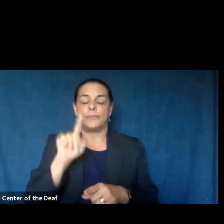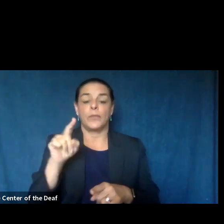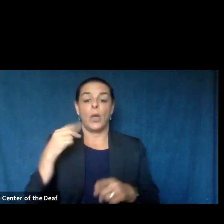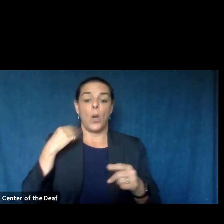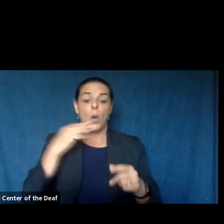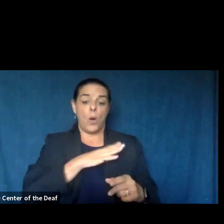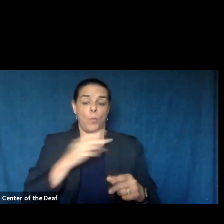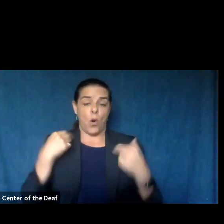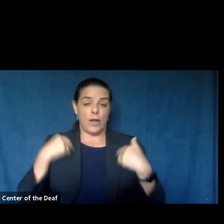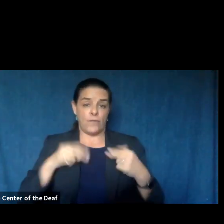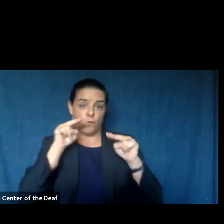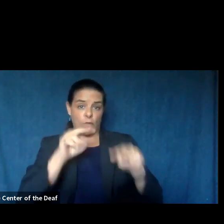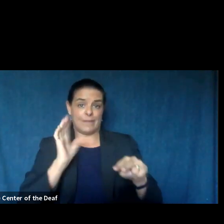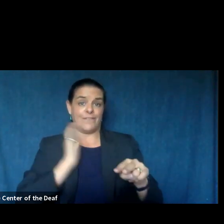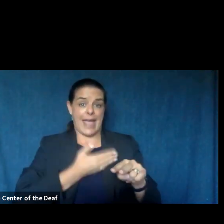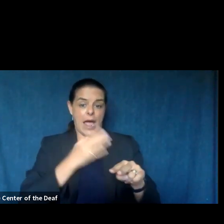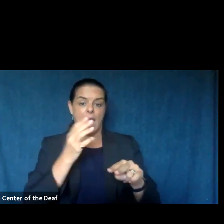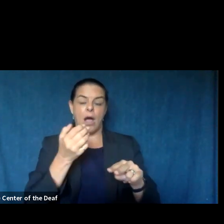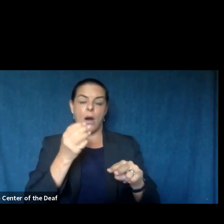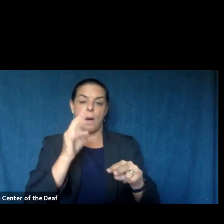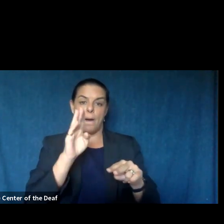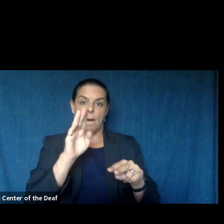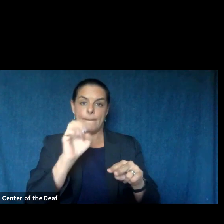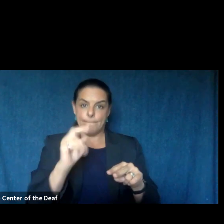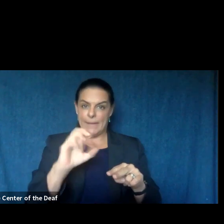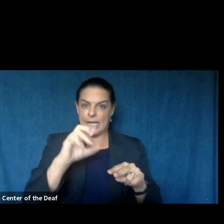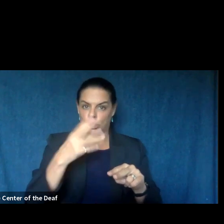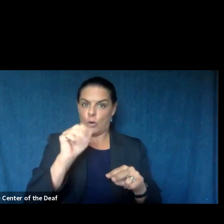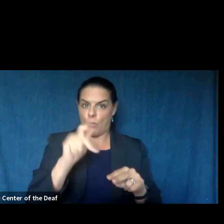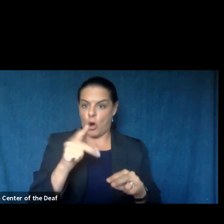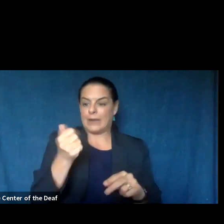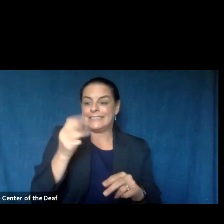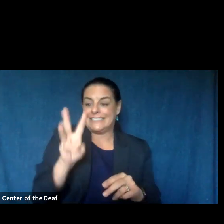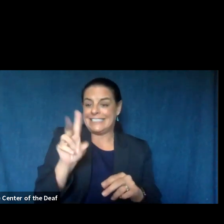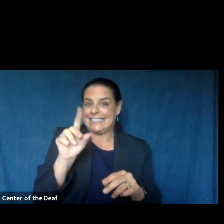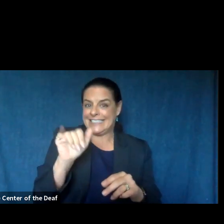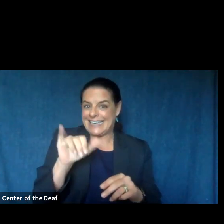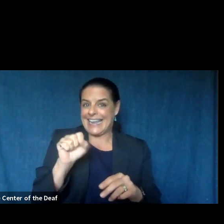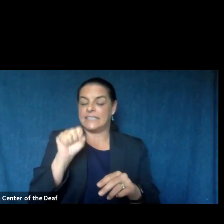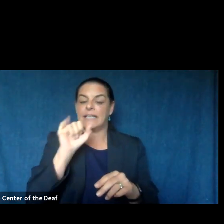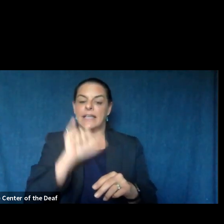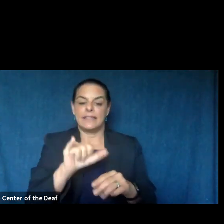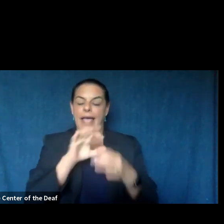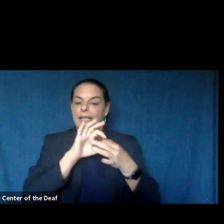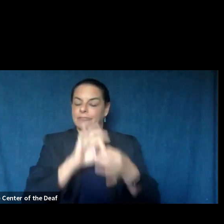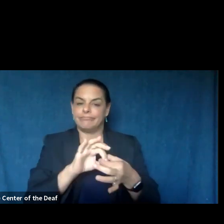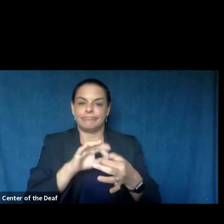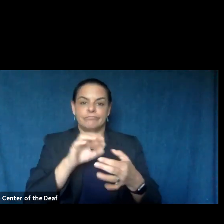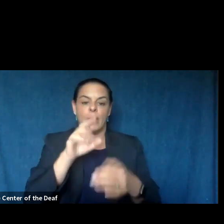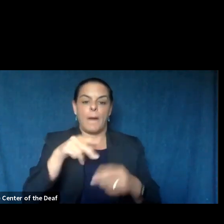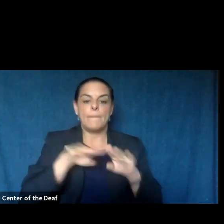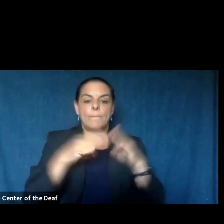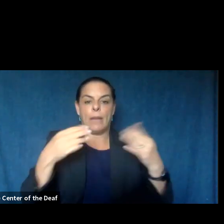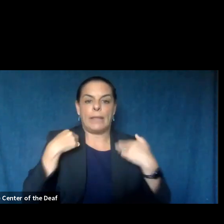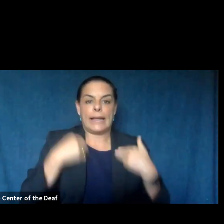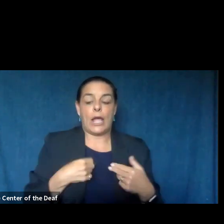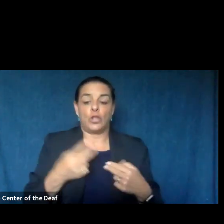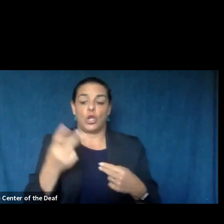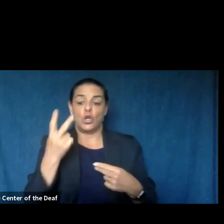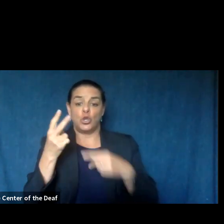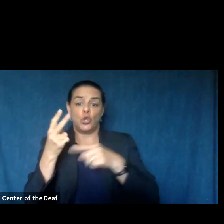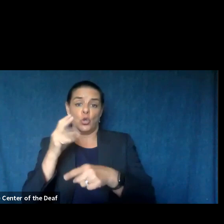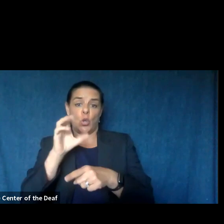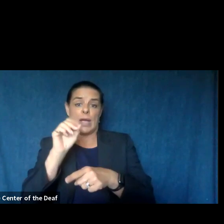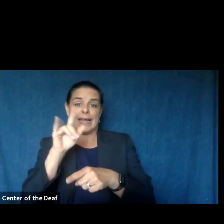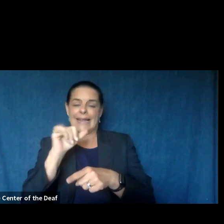which does have the 16-county regions, and that's based on Public Health and Healthcare Coalition regions. 2 of those counties don't have hospitals, so that's